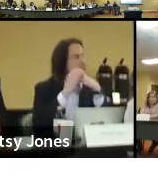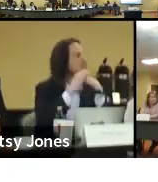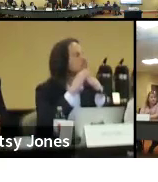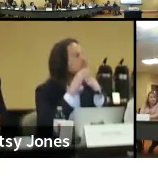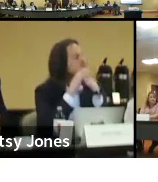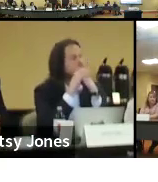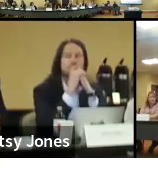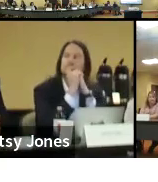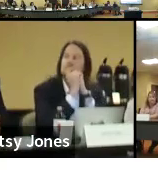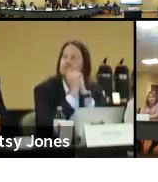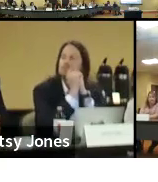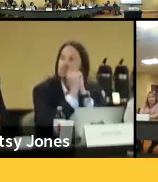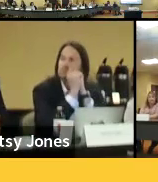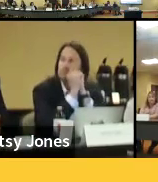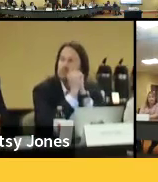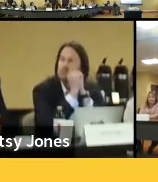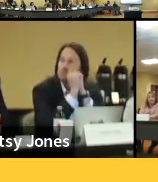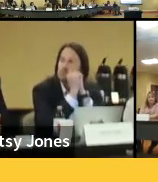Next slide, please.